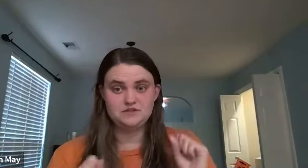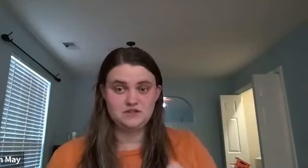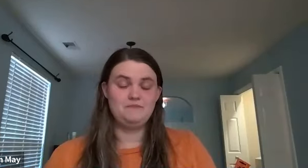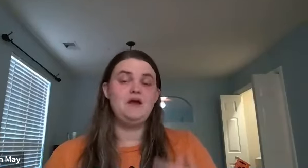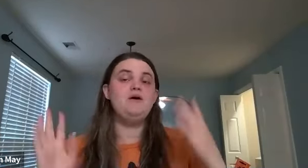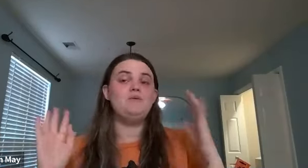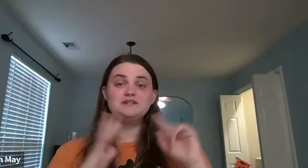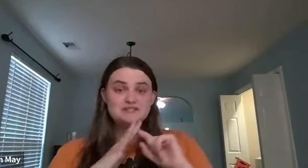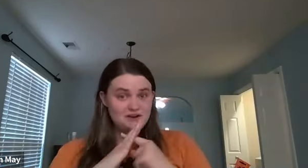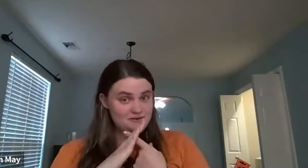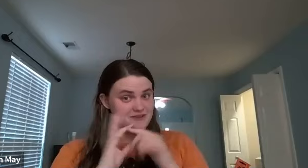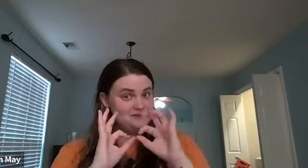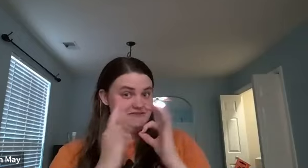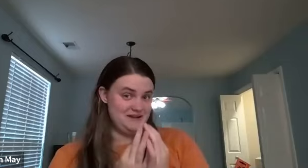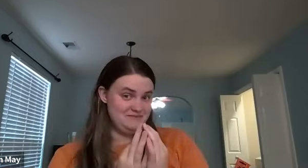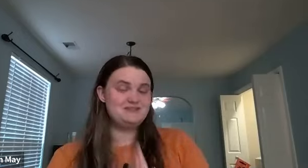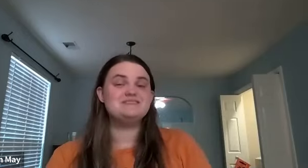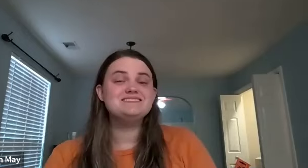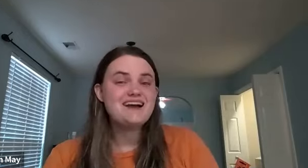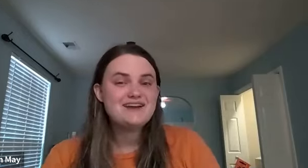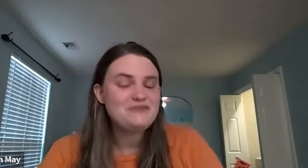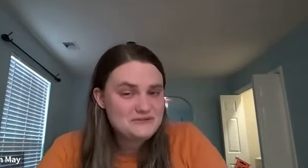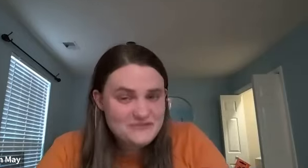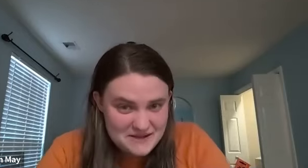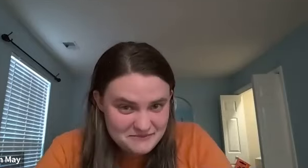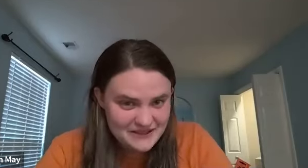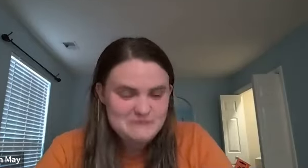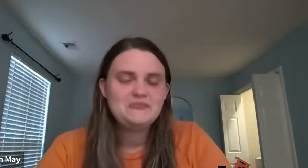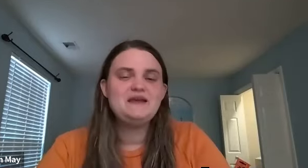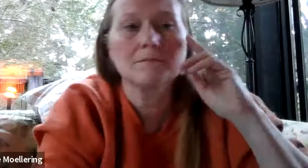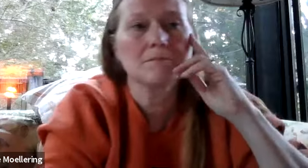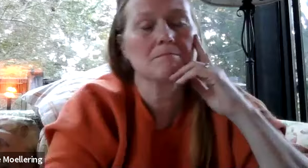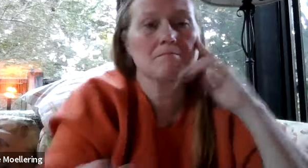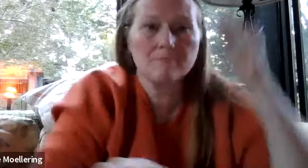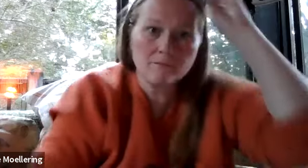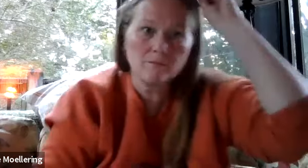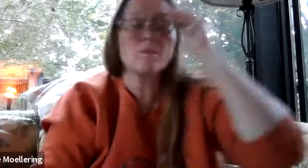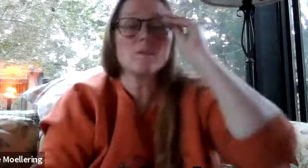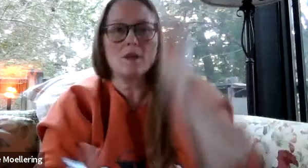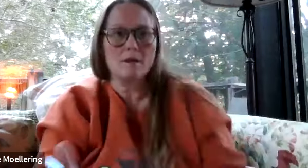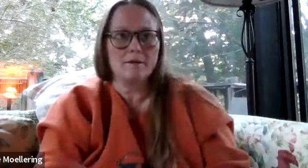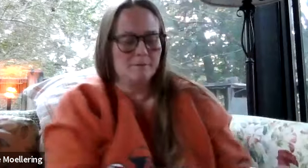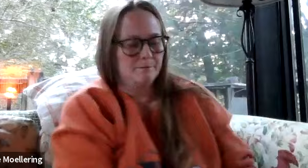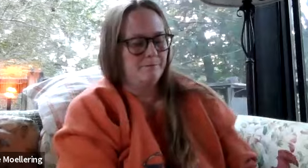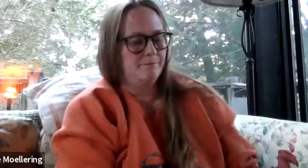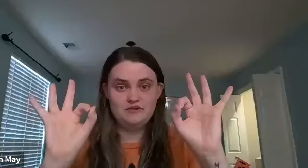So we're going to start with our family. So the sign for family is going to be two F's on both sides, both